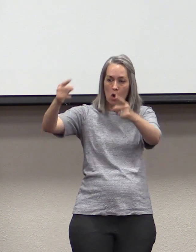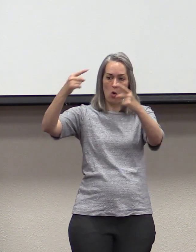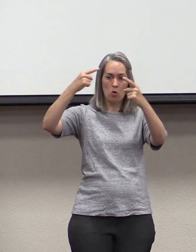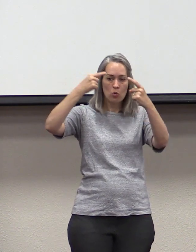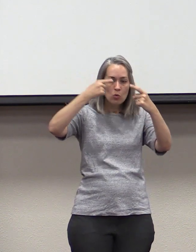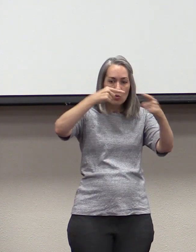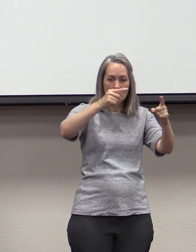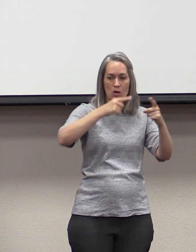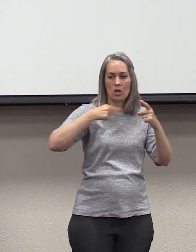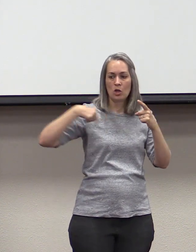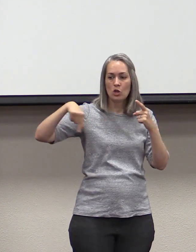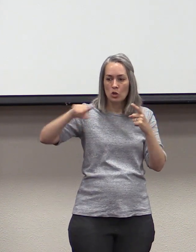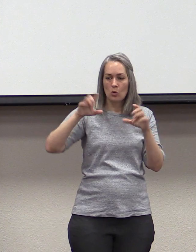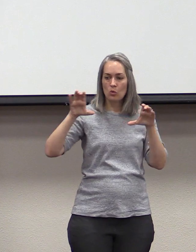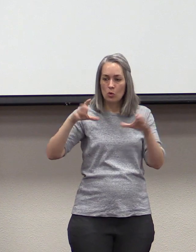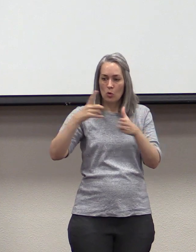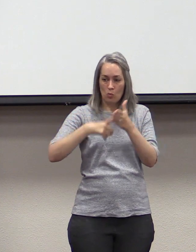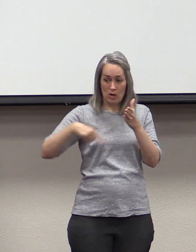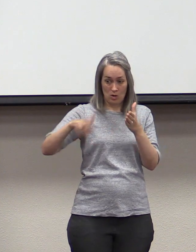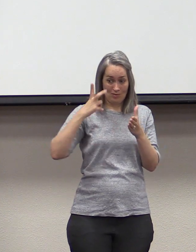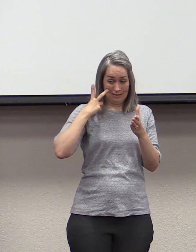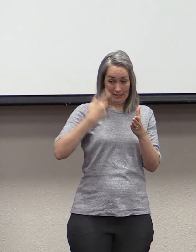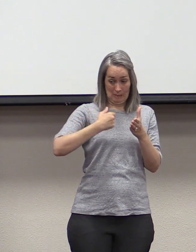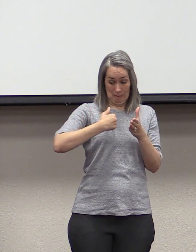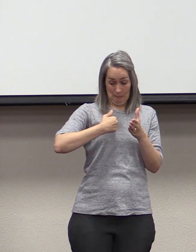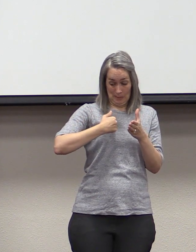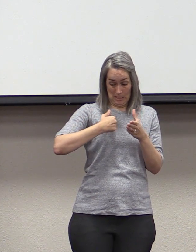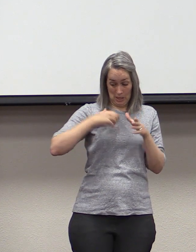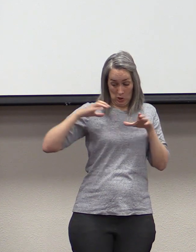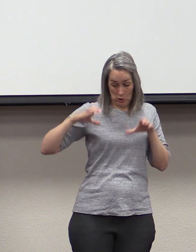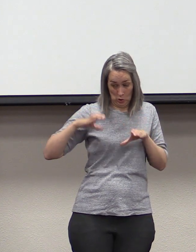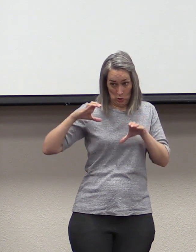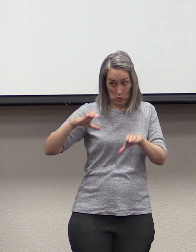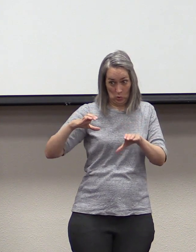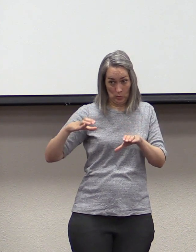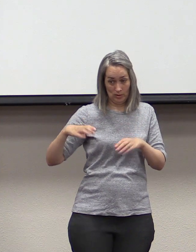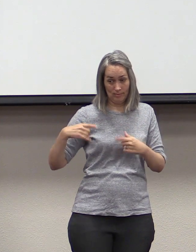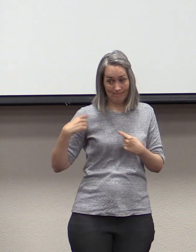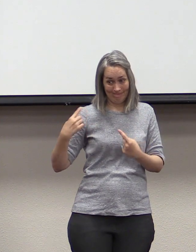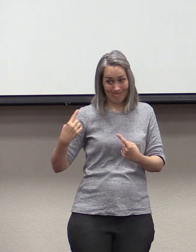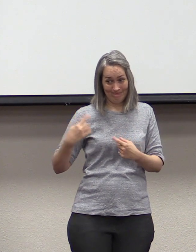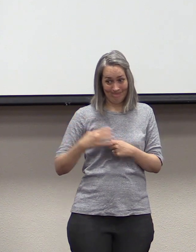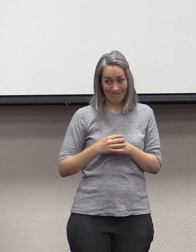go do what you've seen me do. What you've seen me do.